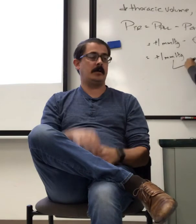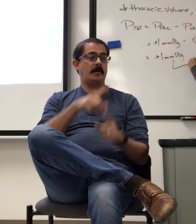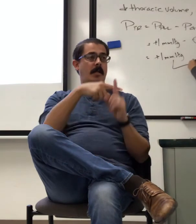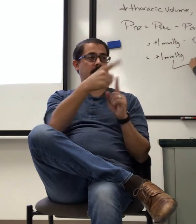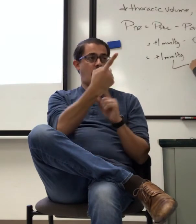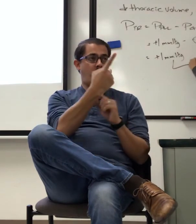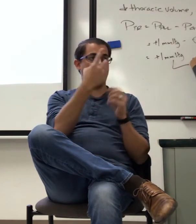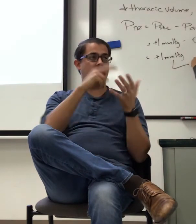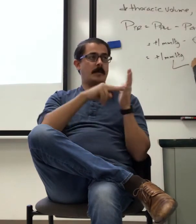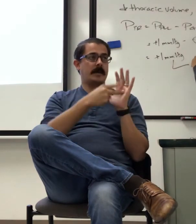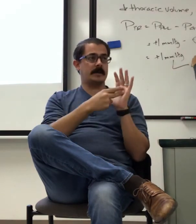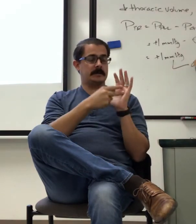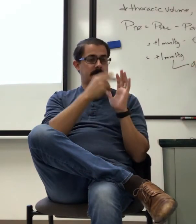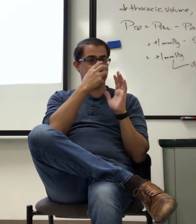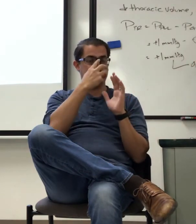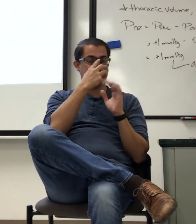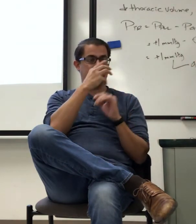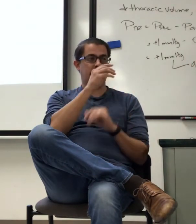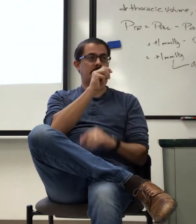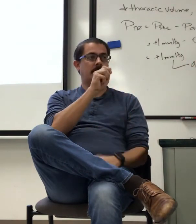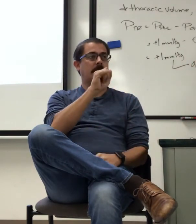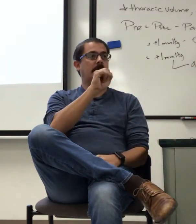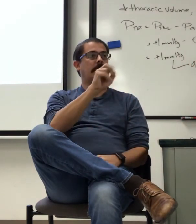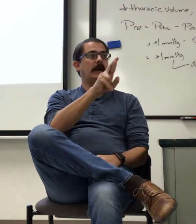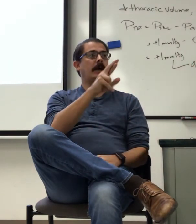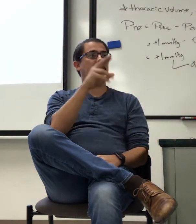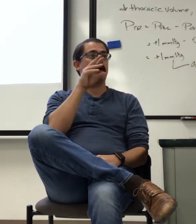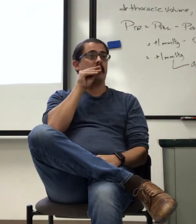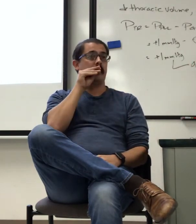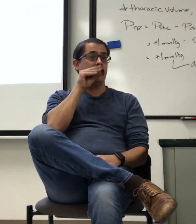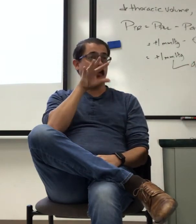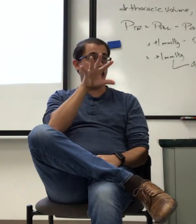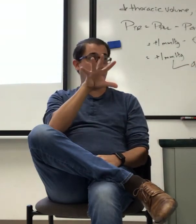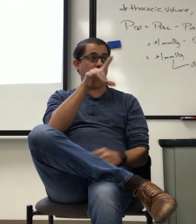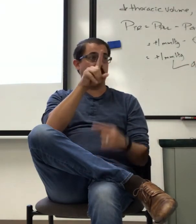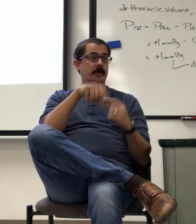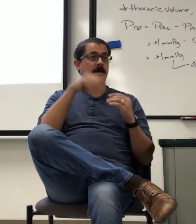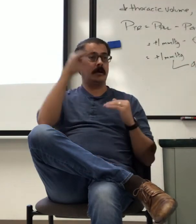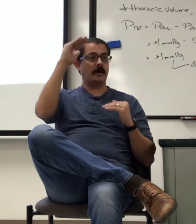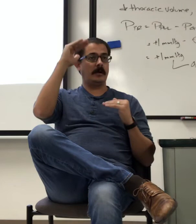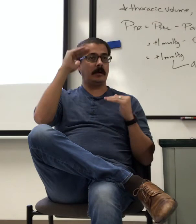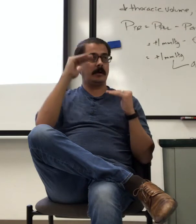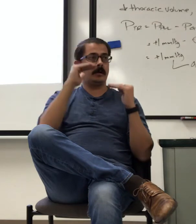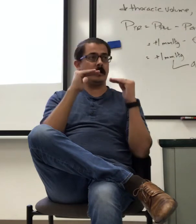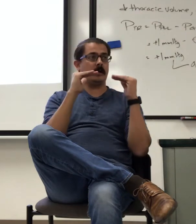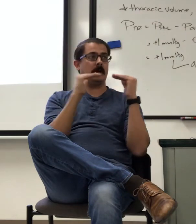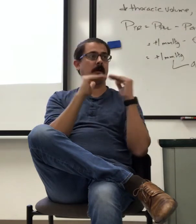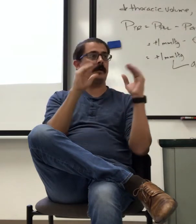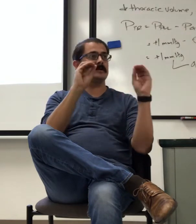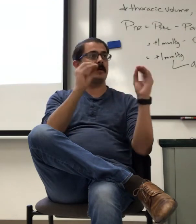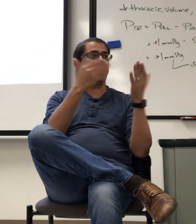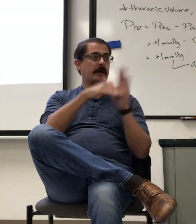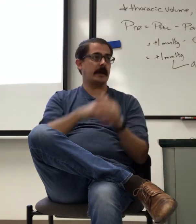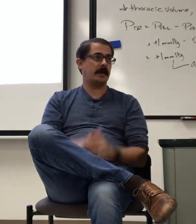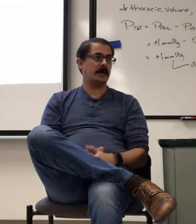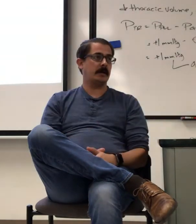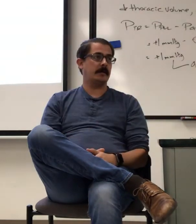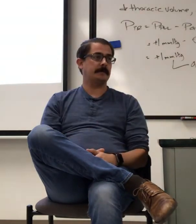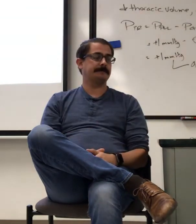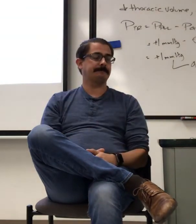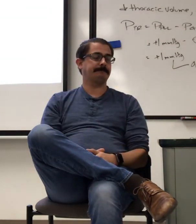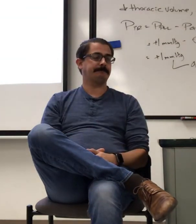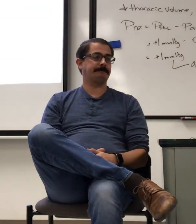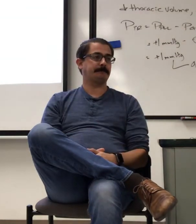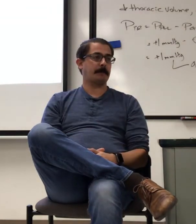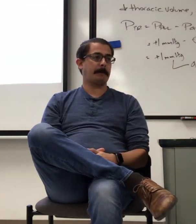means air out until you equilibrate to 0. And that's all it is in terms of the math,